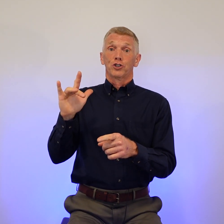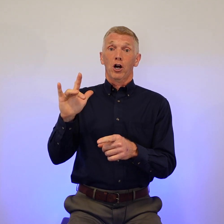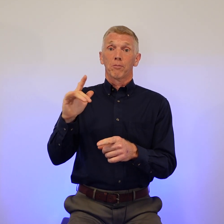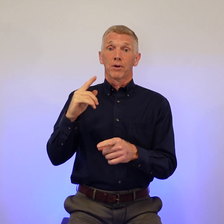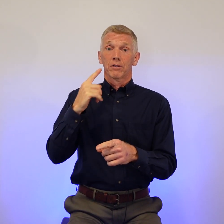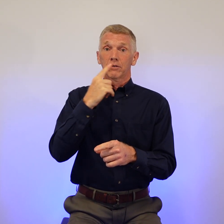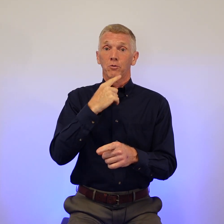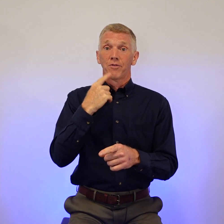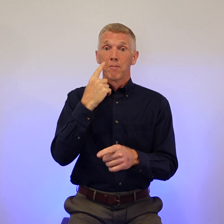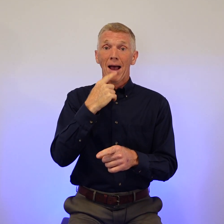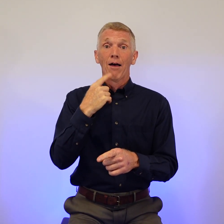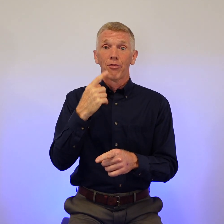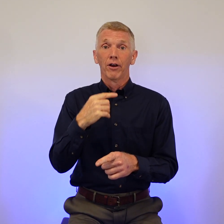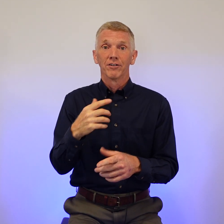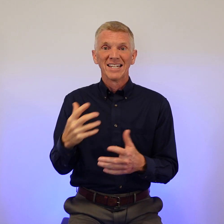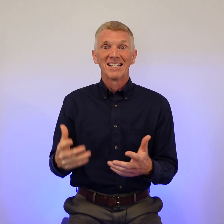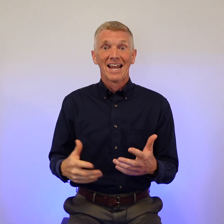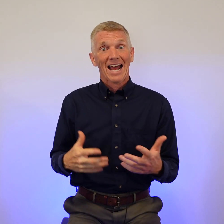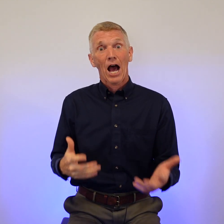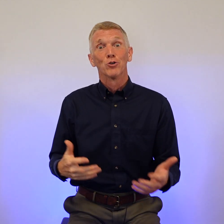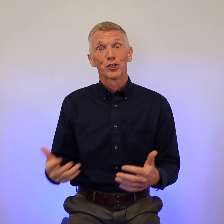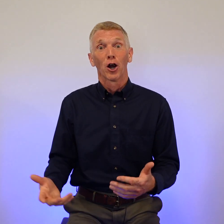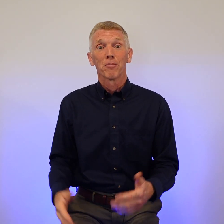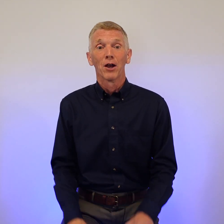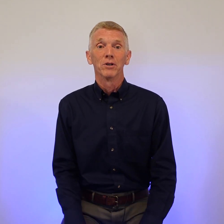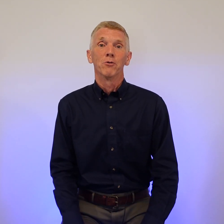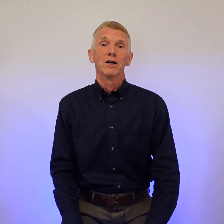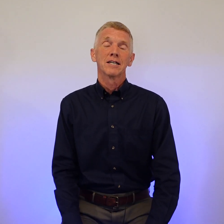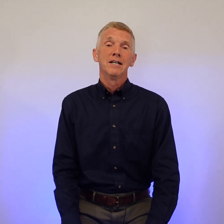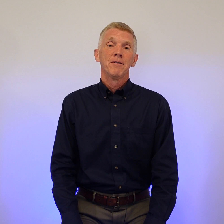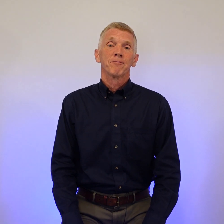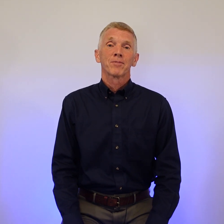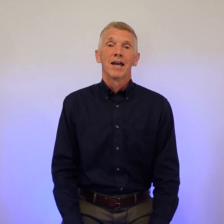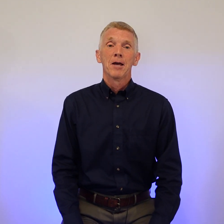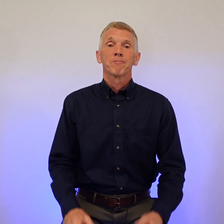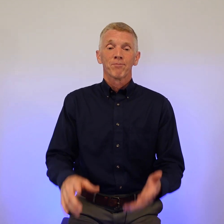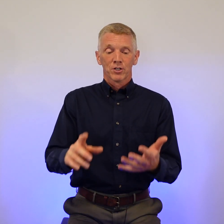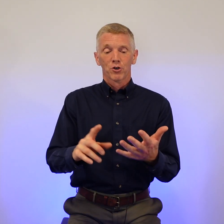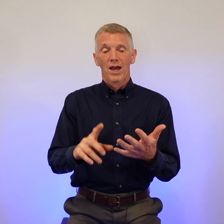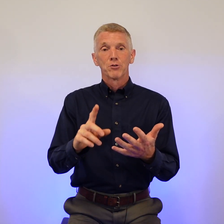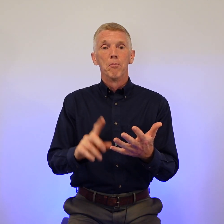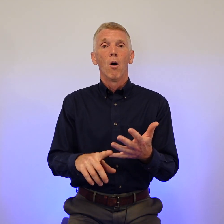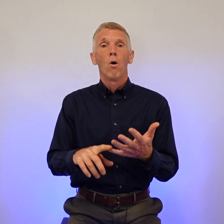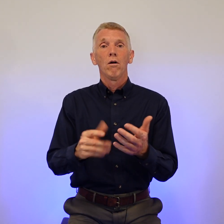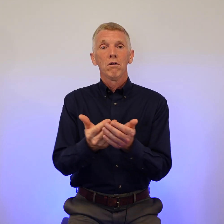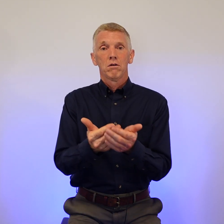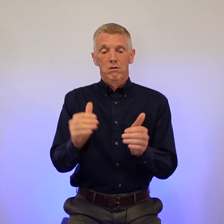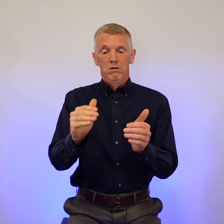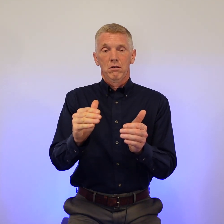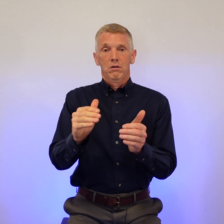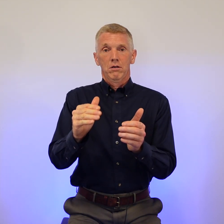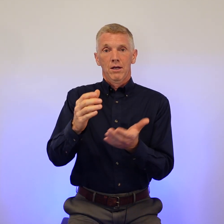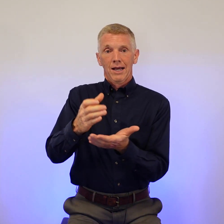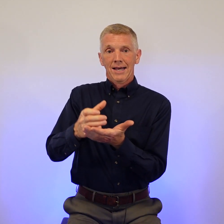sharp with the mouth there to indicate how sharp that really was, okay? So that's bowl,